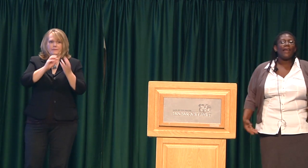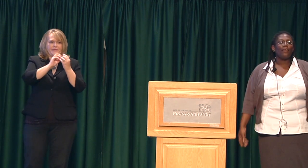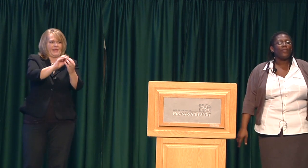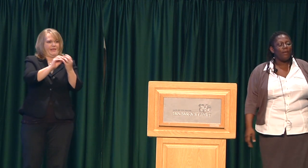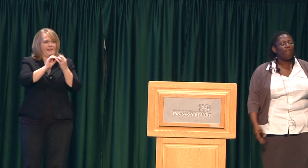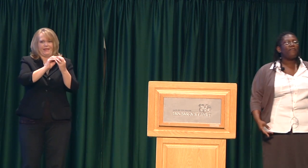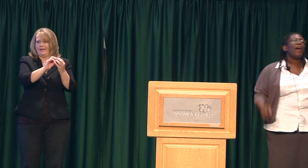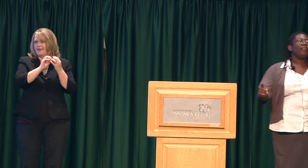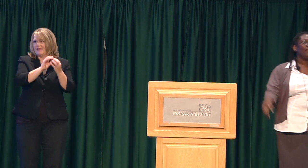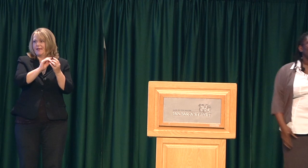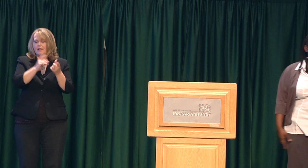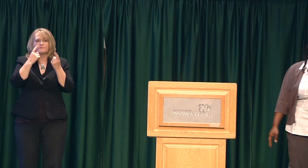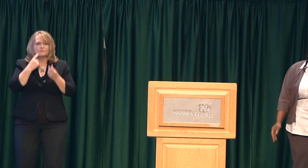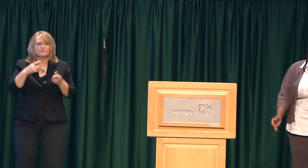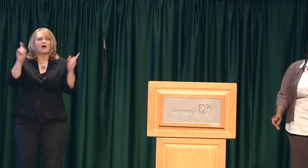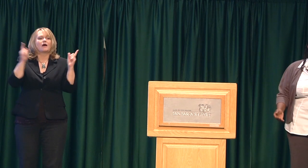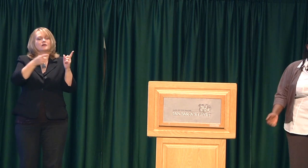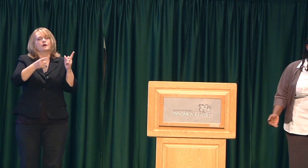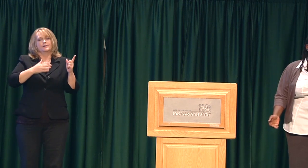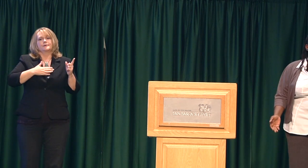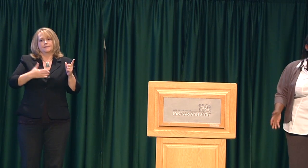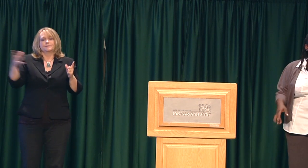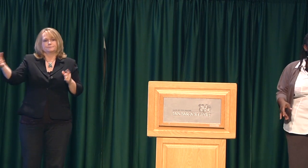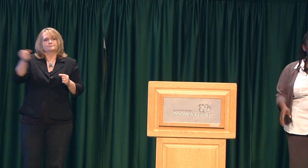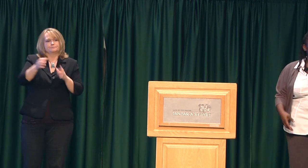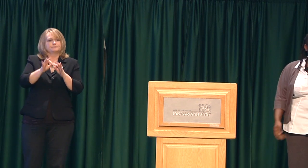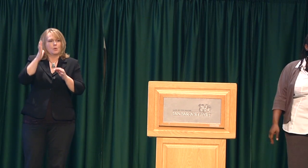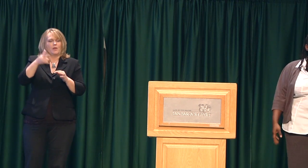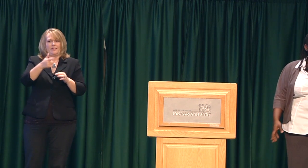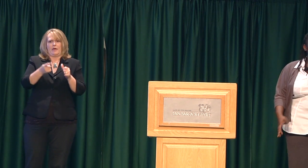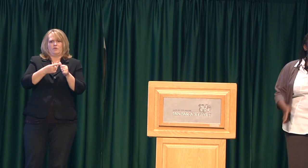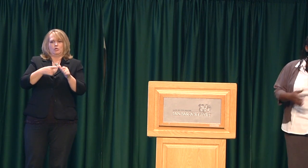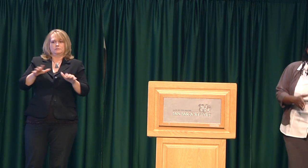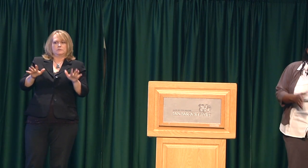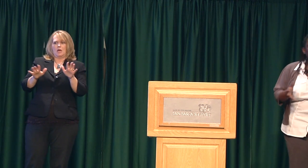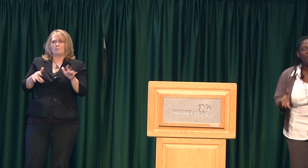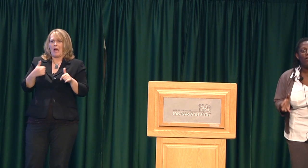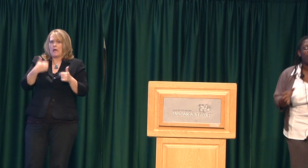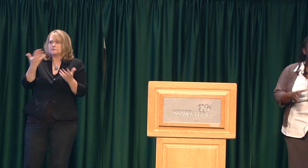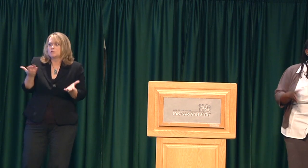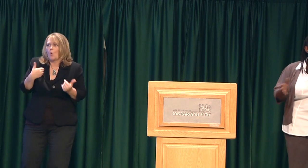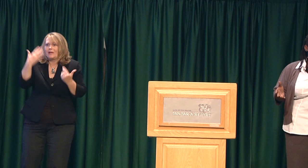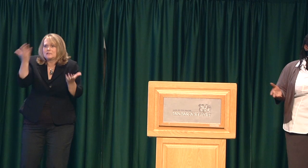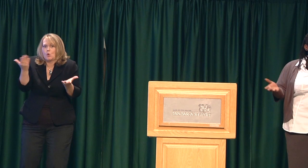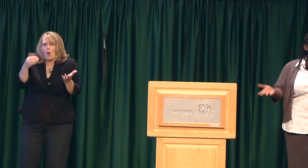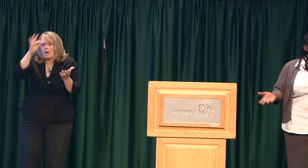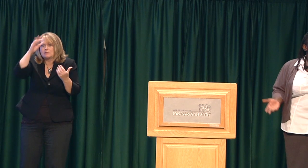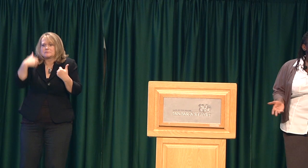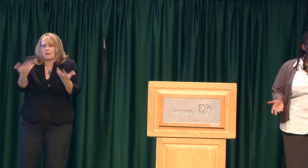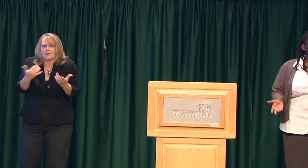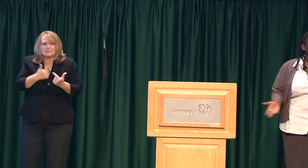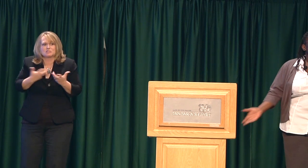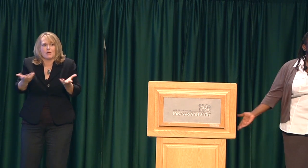them, finally they decided to provide an interpreter. You know, they were kind of nervous and scared, and they were, I'm sorry, we didn't know, okay. But I don't